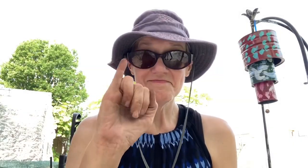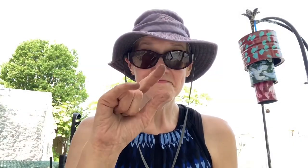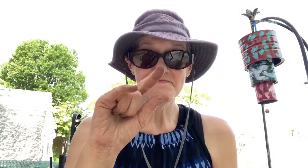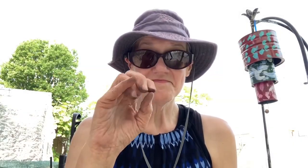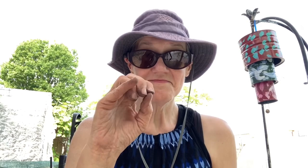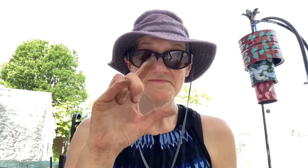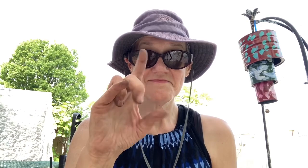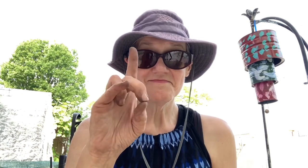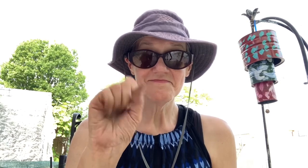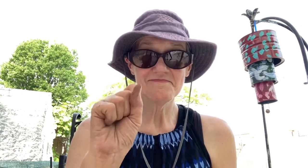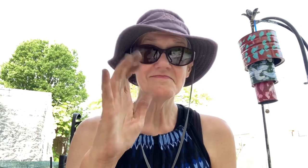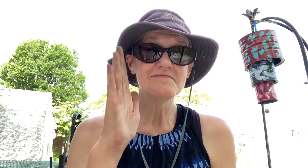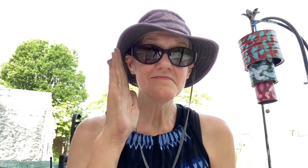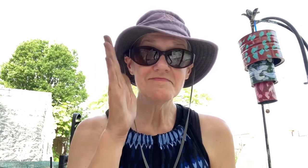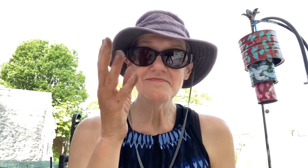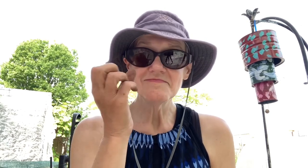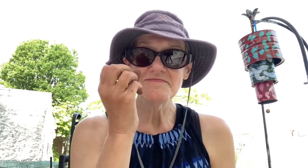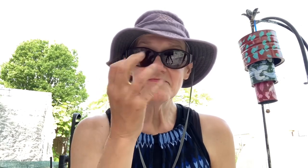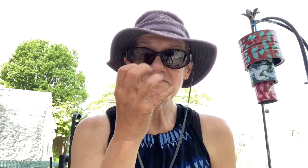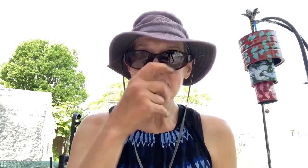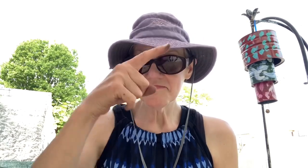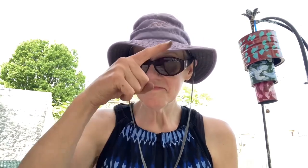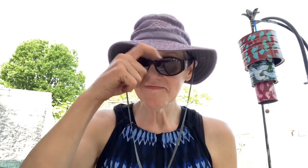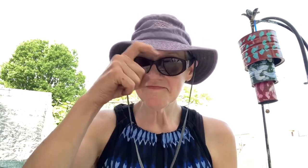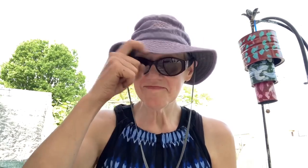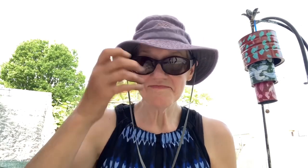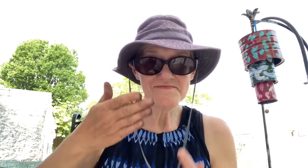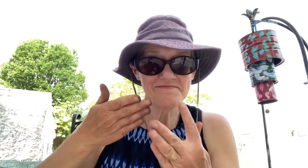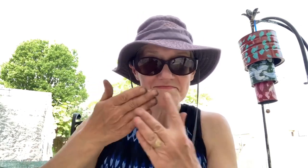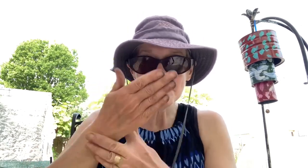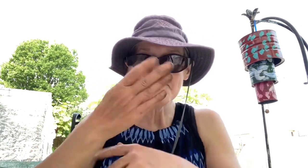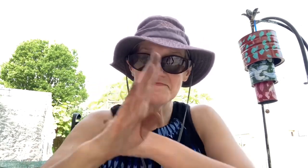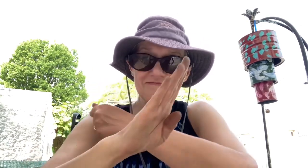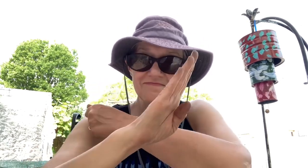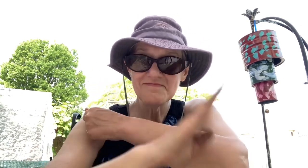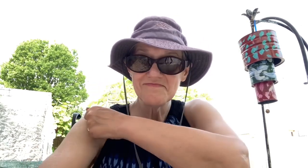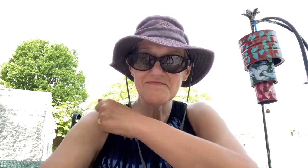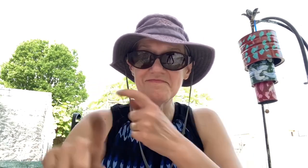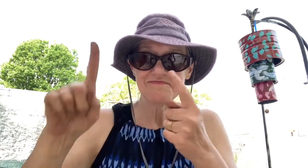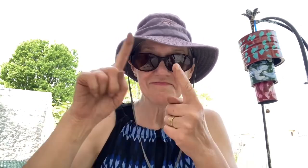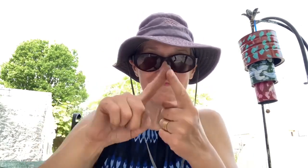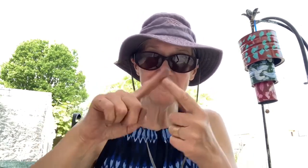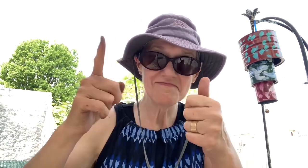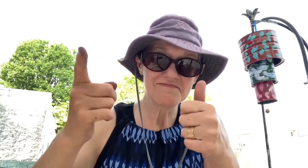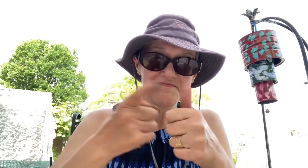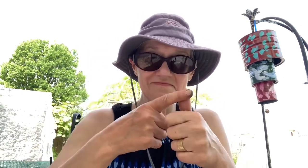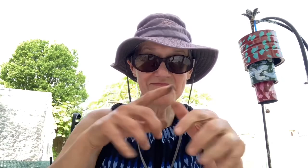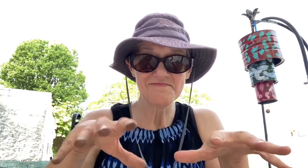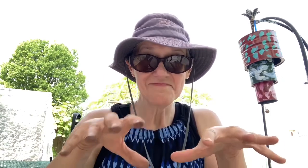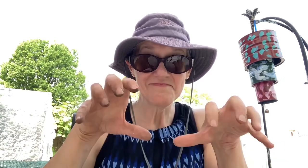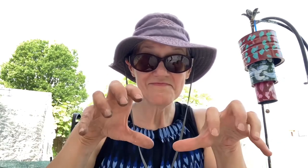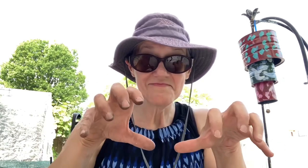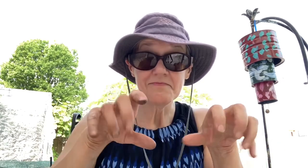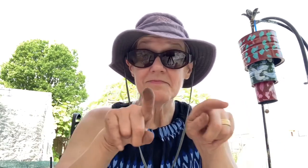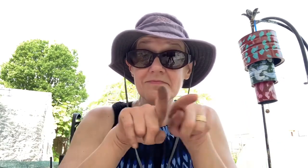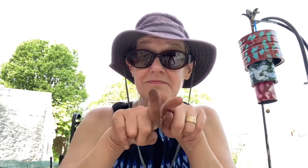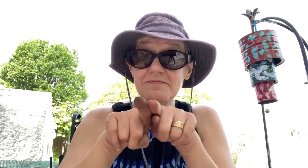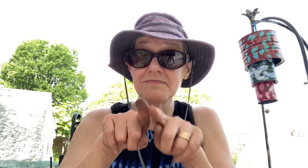Now, marigolds will flower all summer through fall until the first freeze,